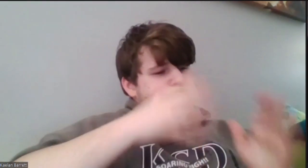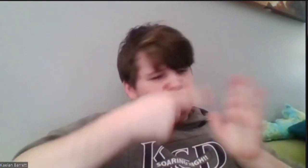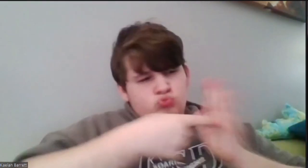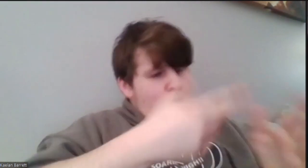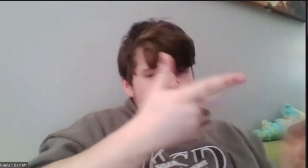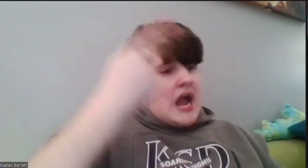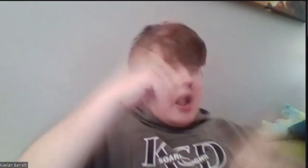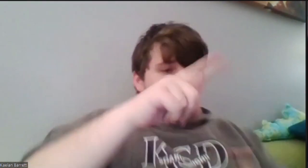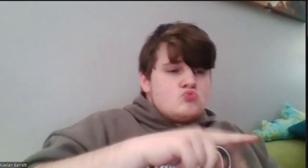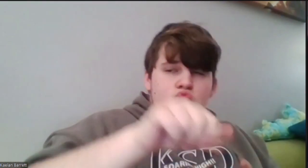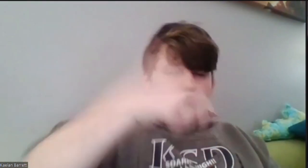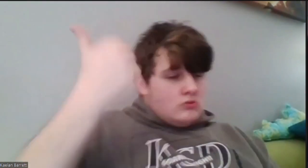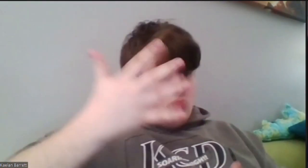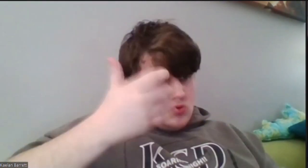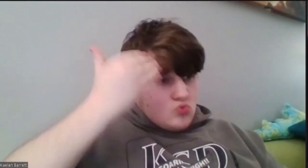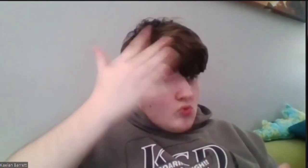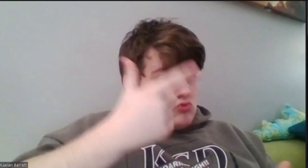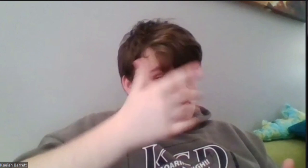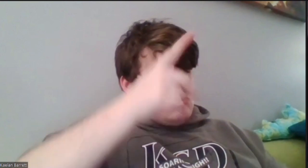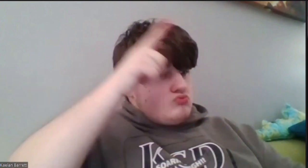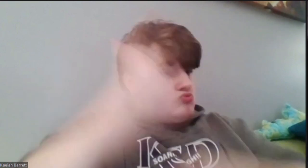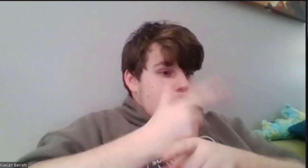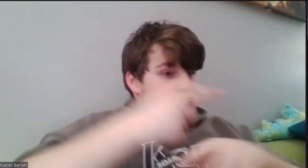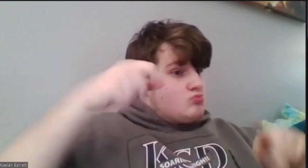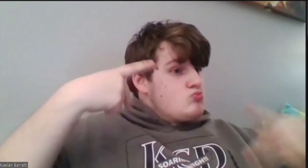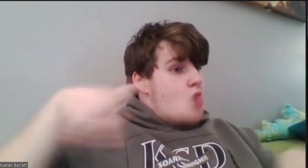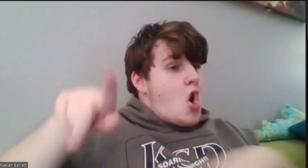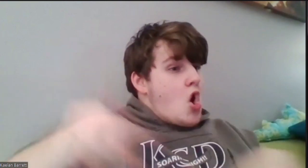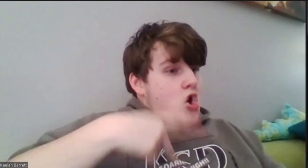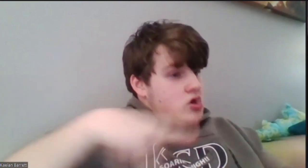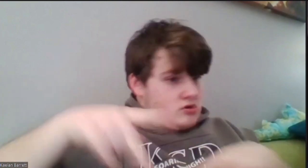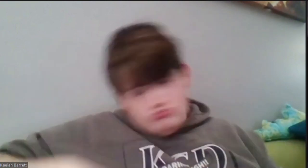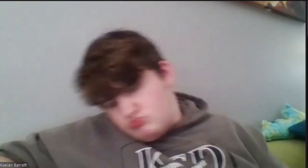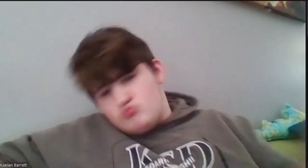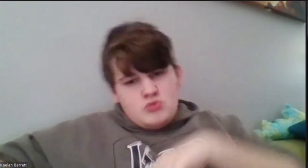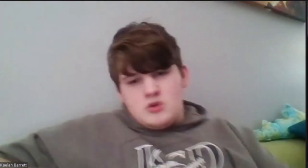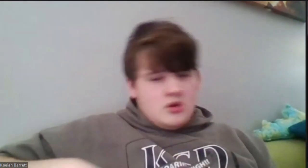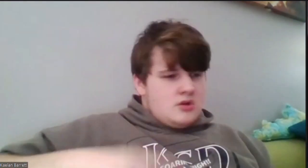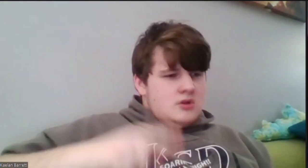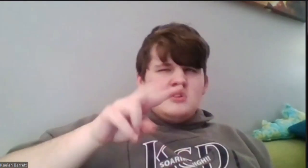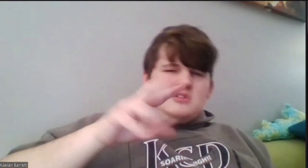Ghost of Christmas present says, "All right, I'll show you what's going to happen to your brother. Let's take off to his